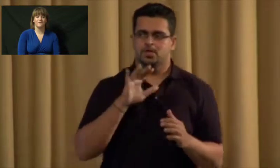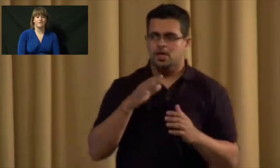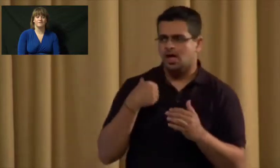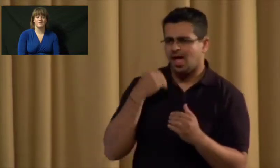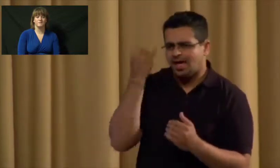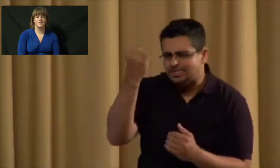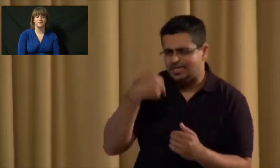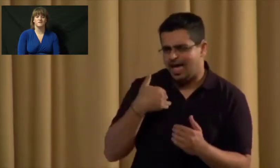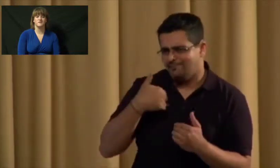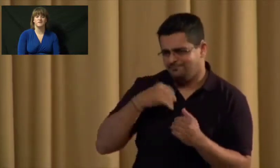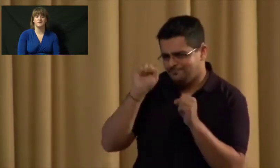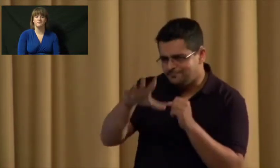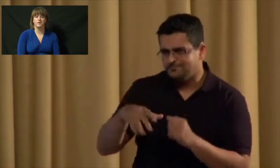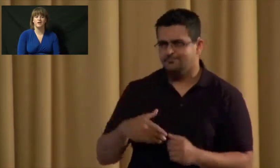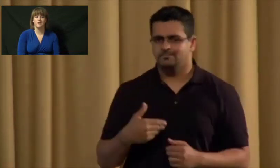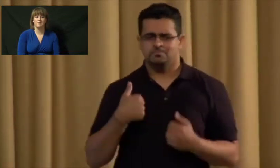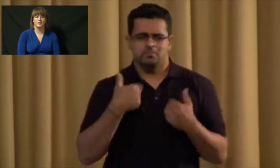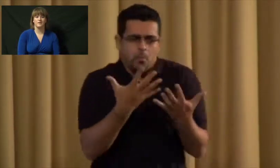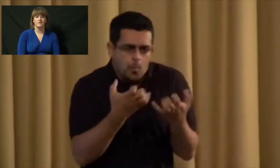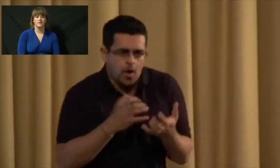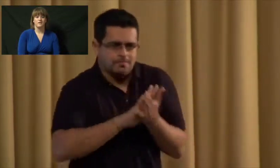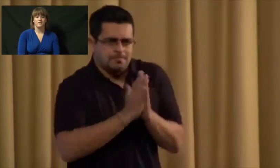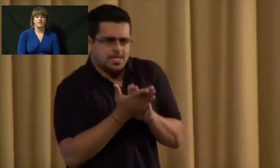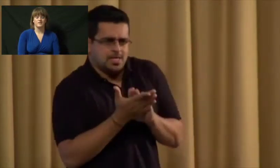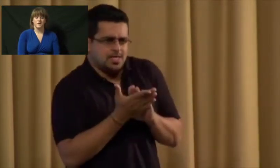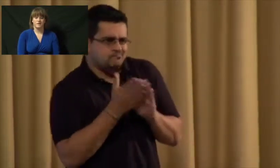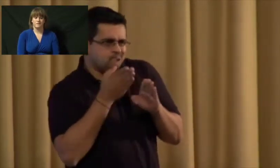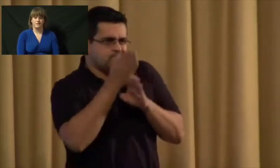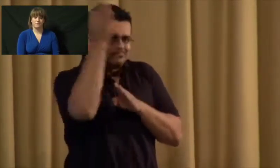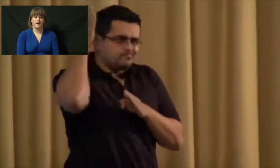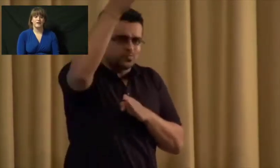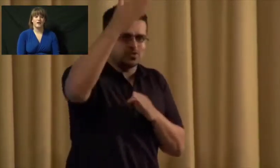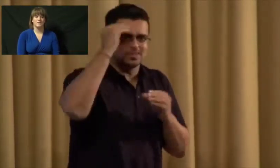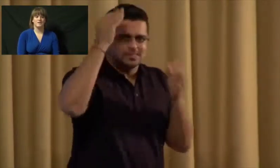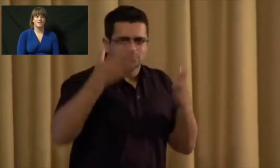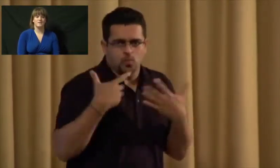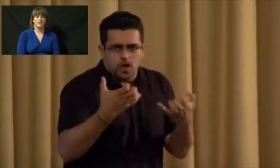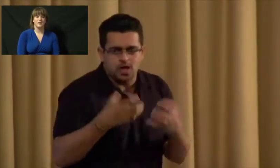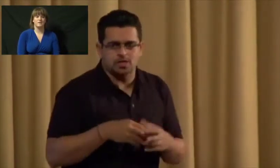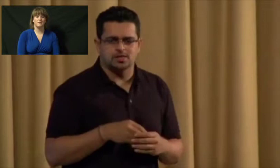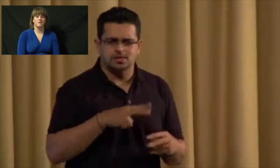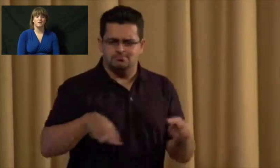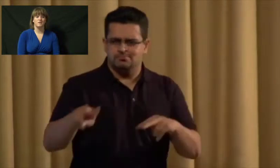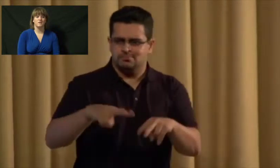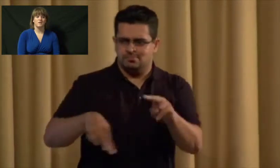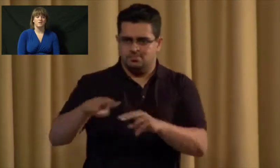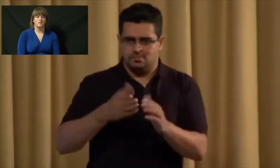in himself. Every once in a while he'd throw in a comment, so I'd give him back a comment, and he became